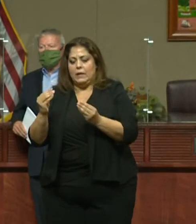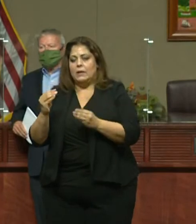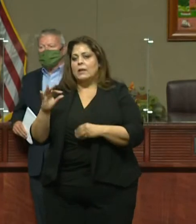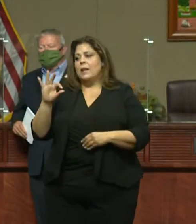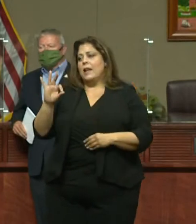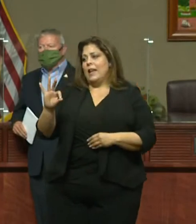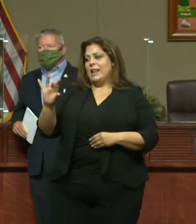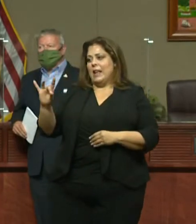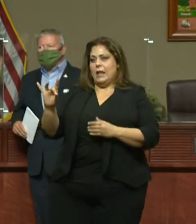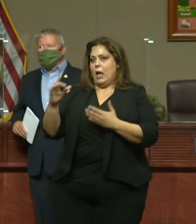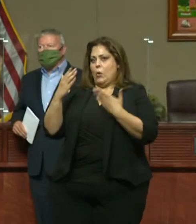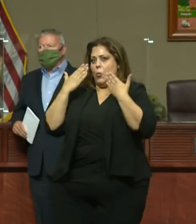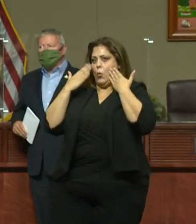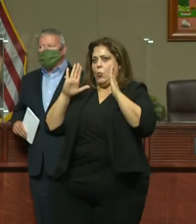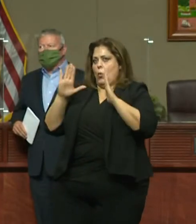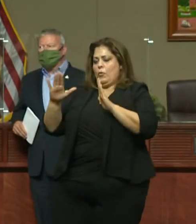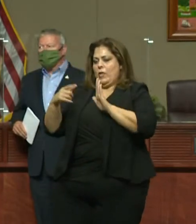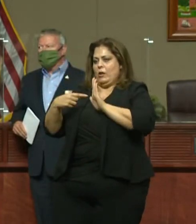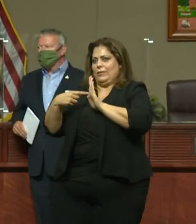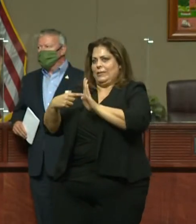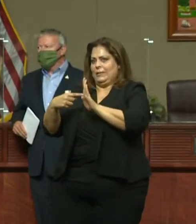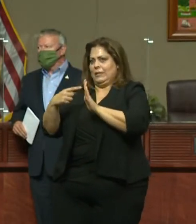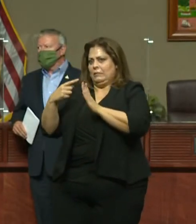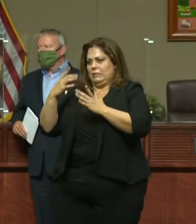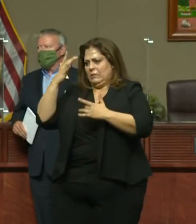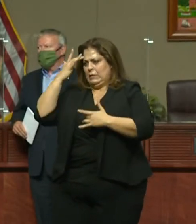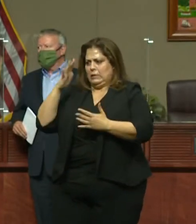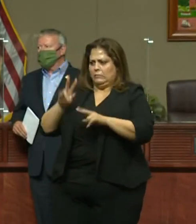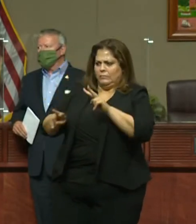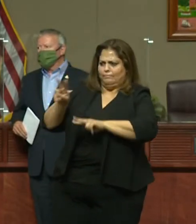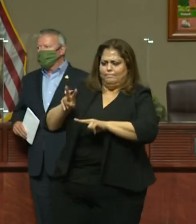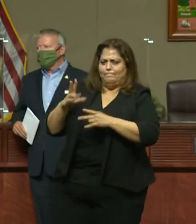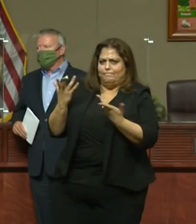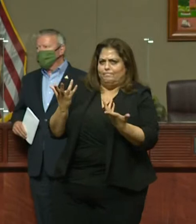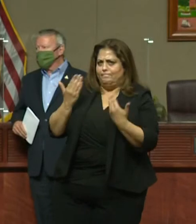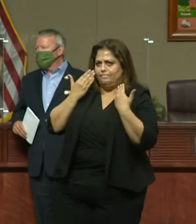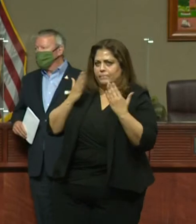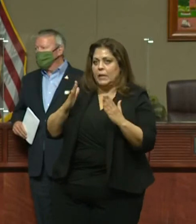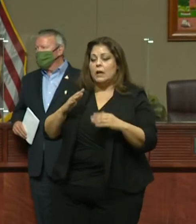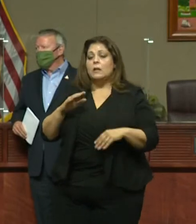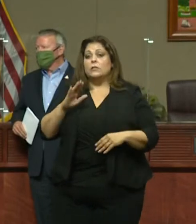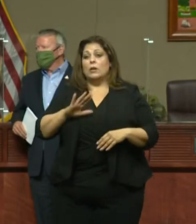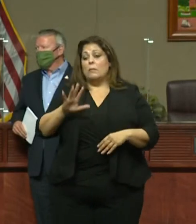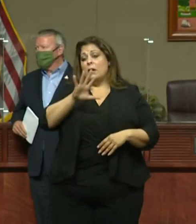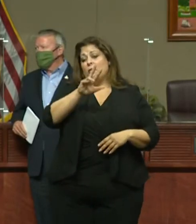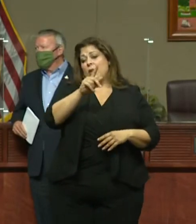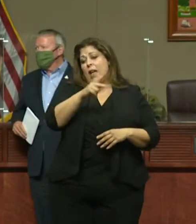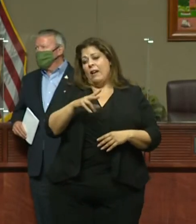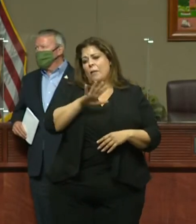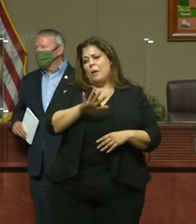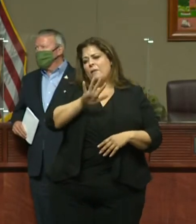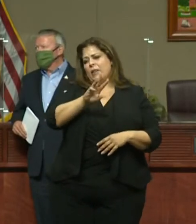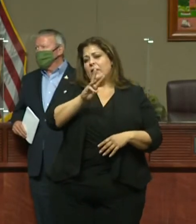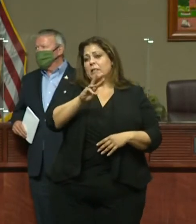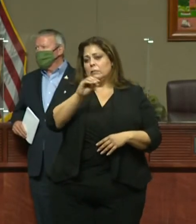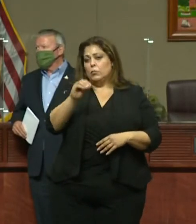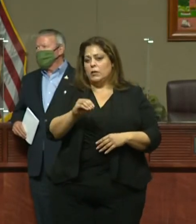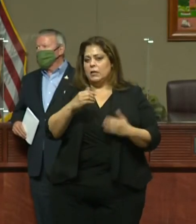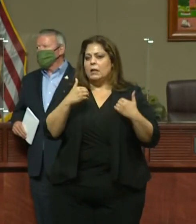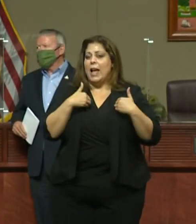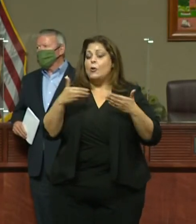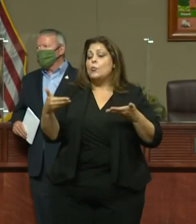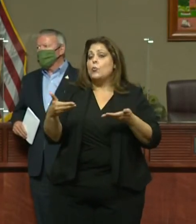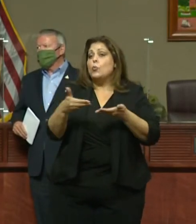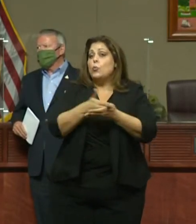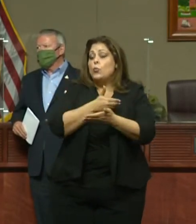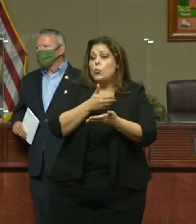symptoms are unknown. So of those where we have information, a little over half, or about 56%, did have some new